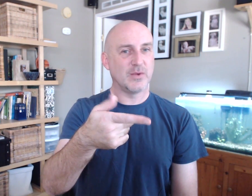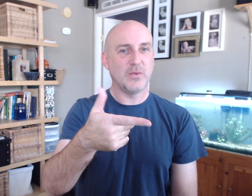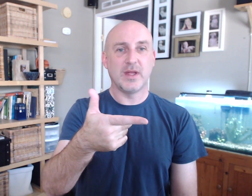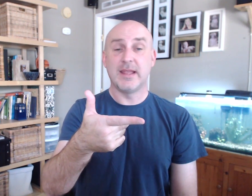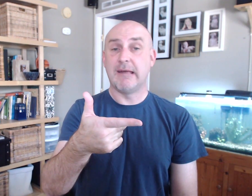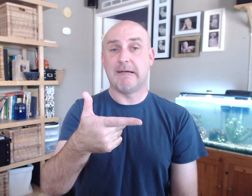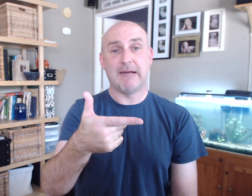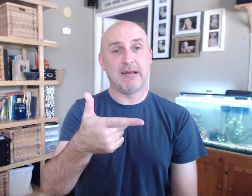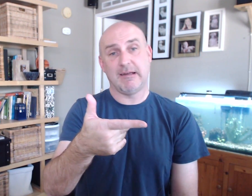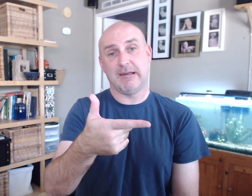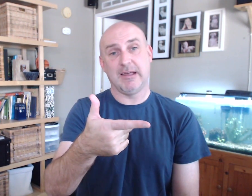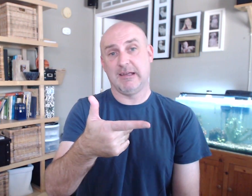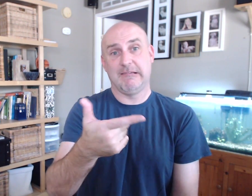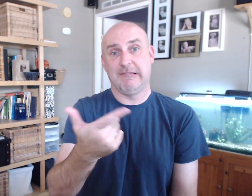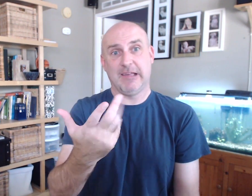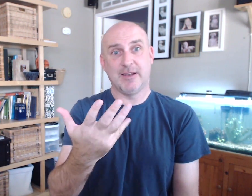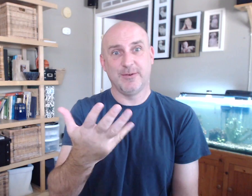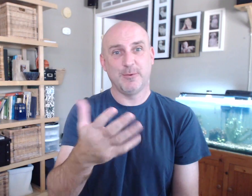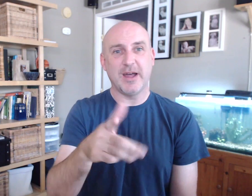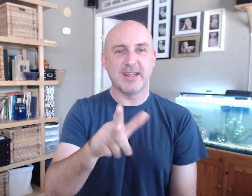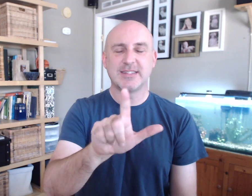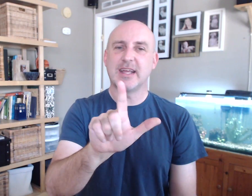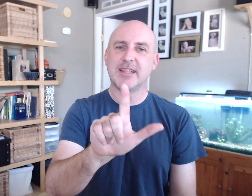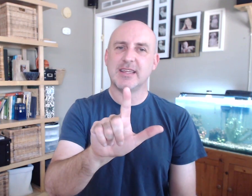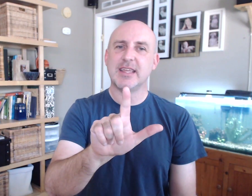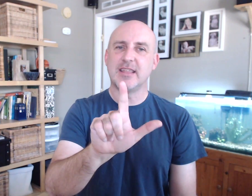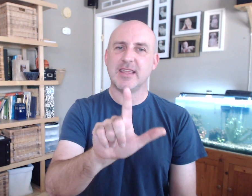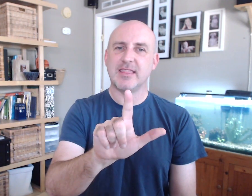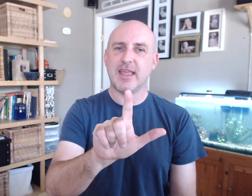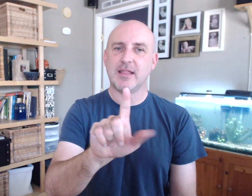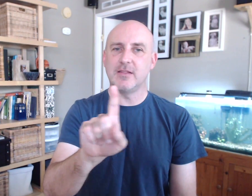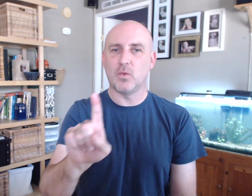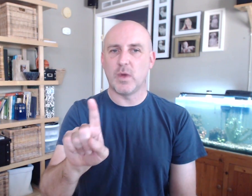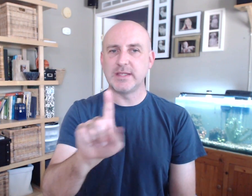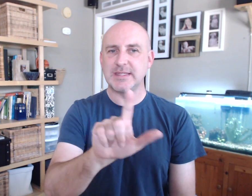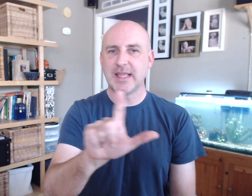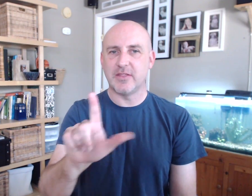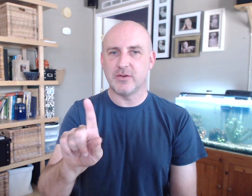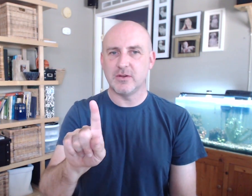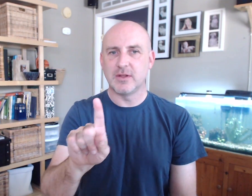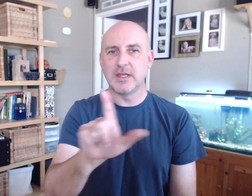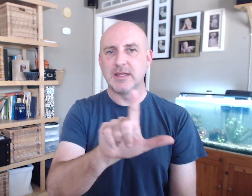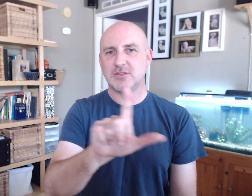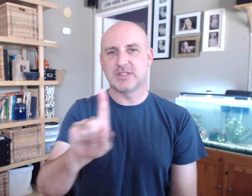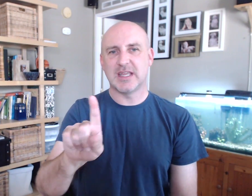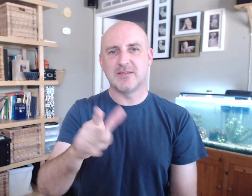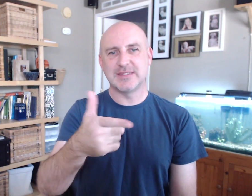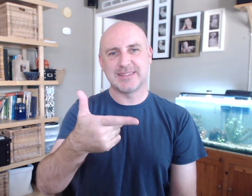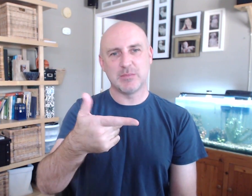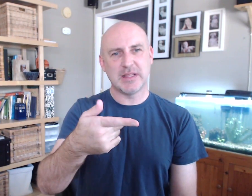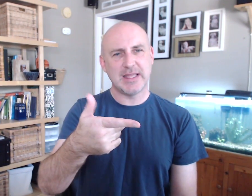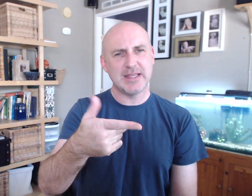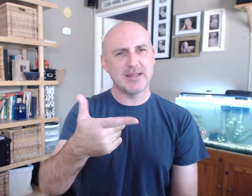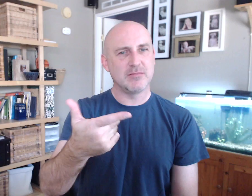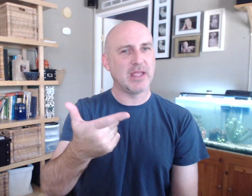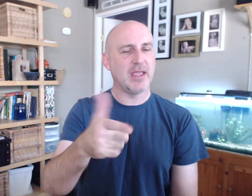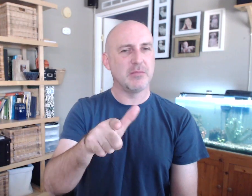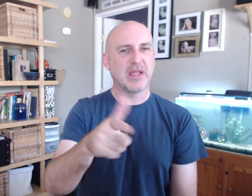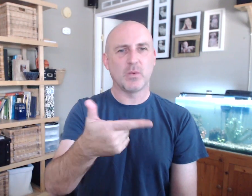21. I don't know why exactly. Again, I think the L and the 1 together just kind of assimilated and became like one